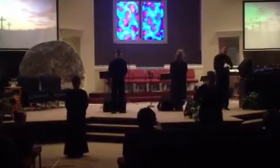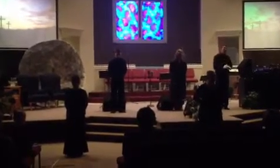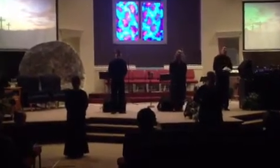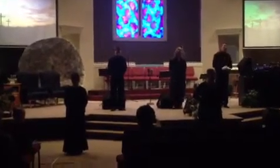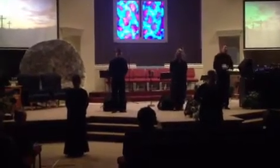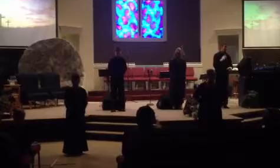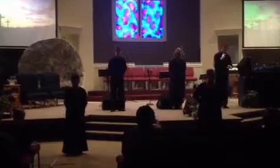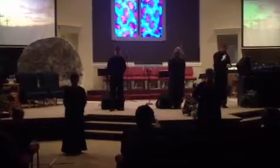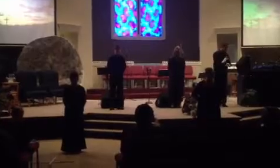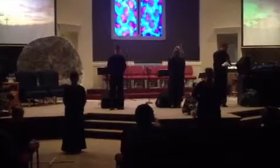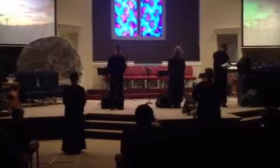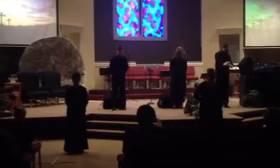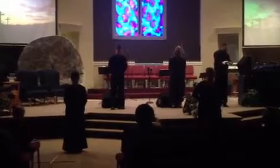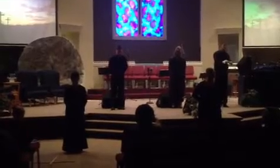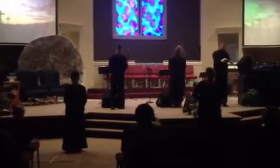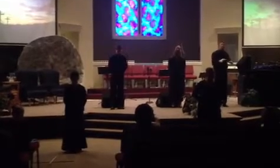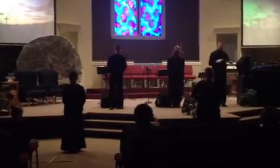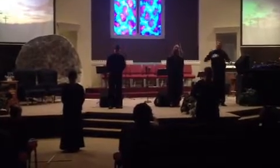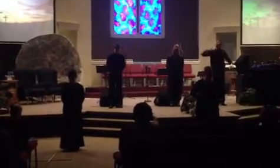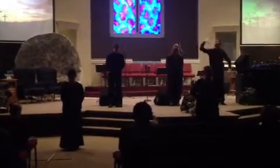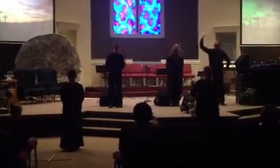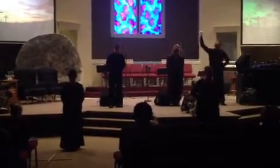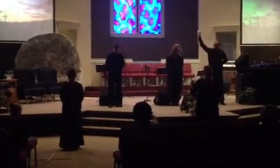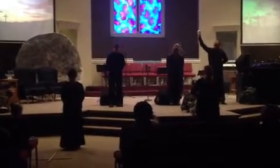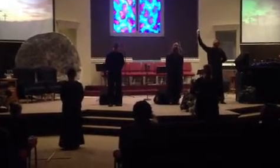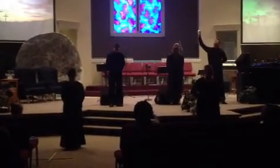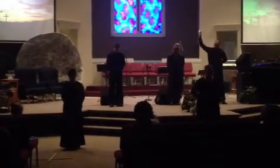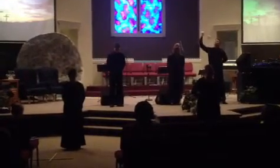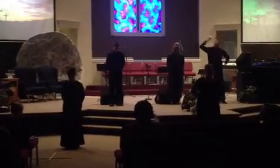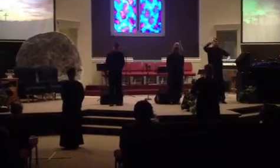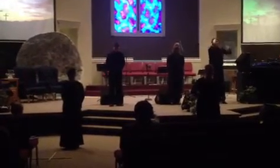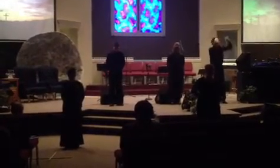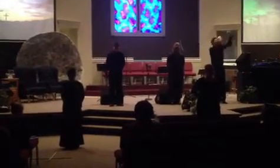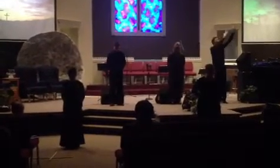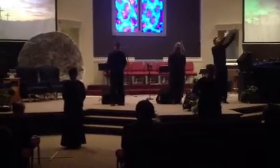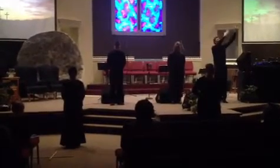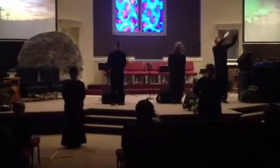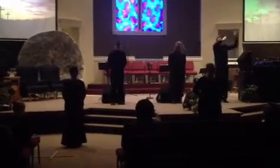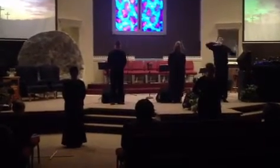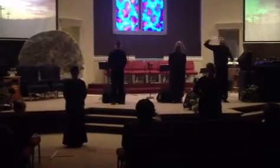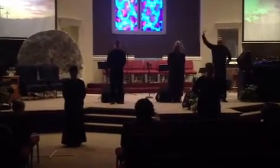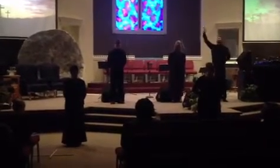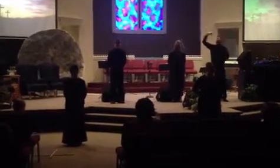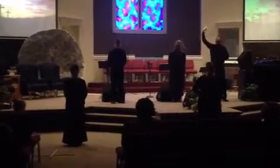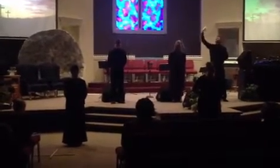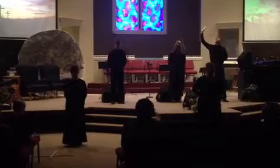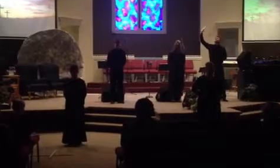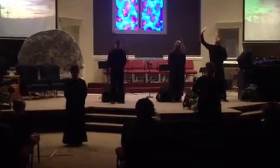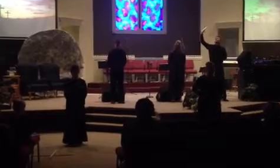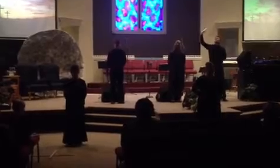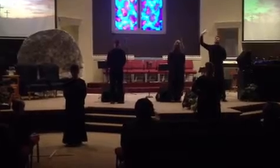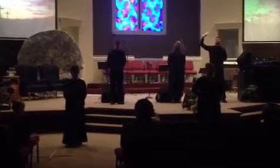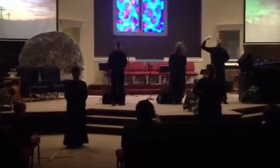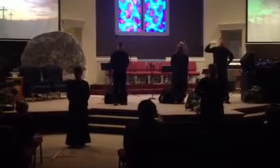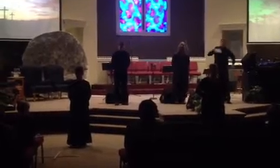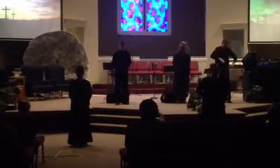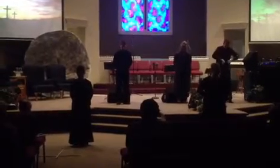has kept me from you. But Father, your grace is